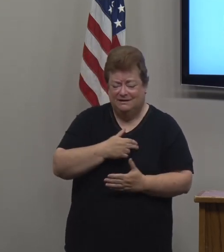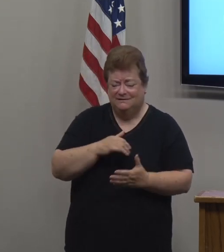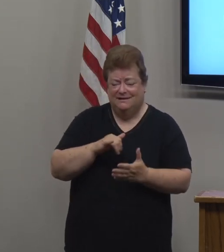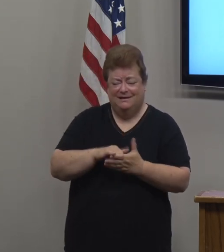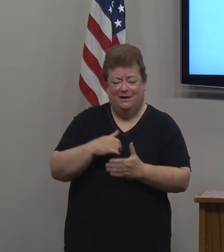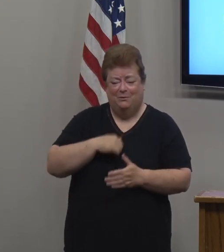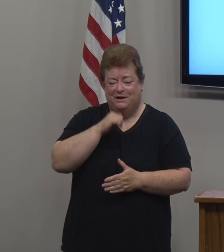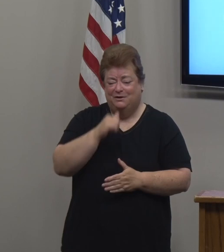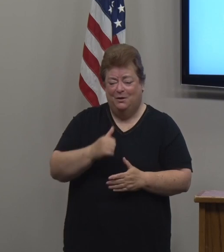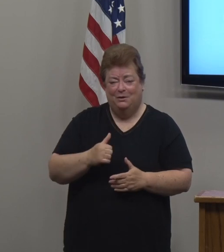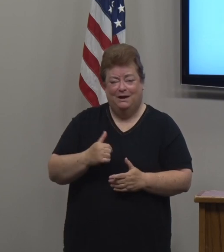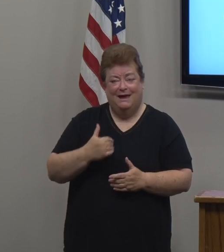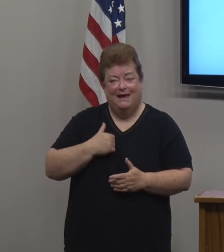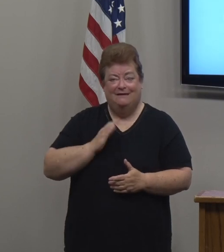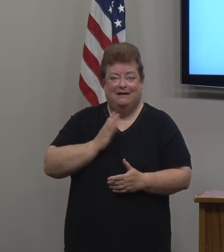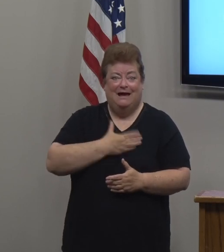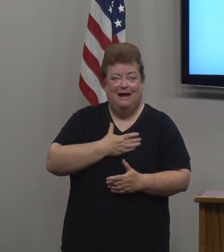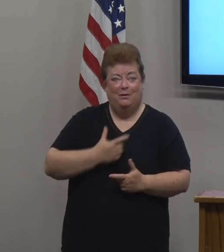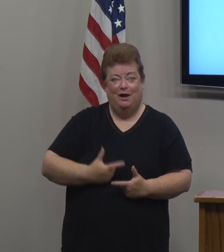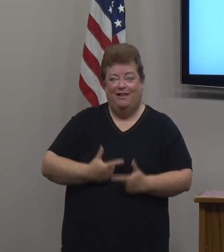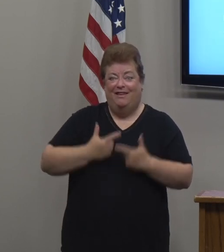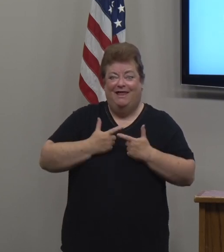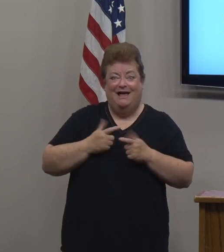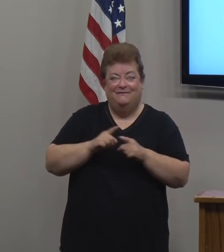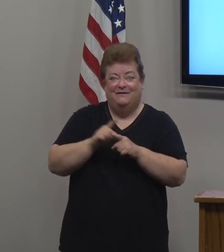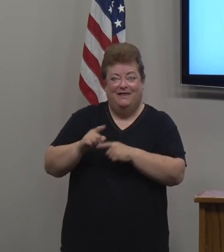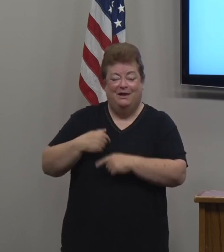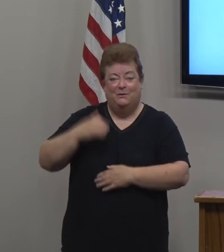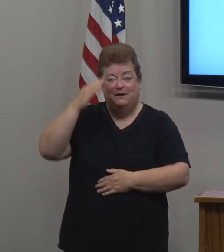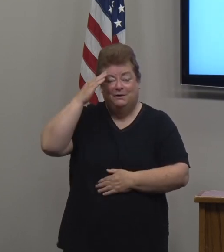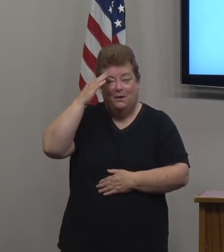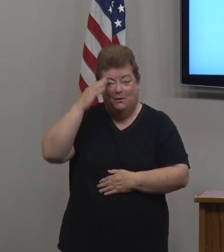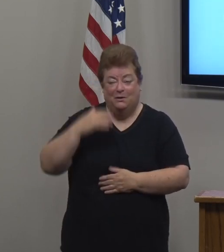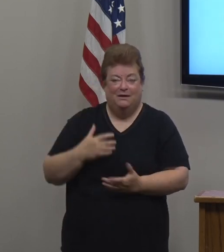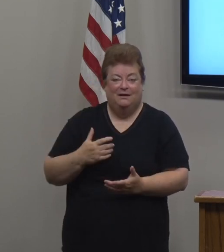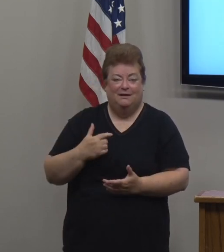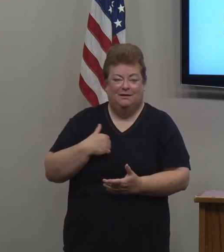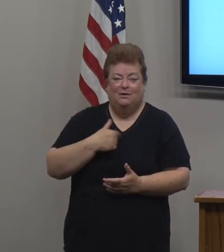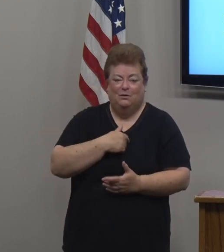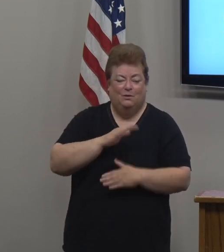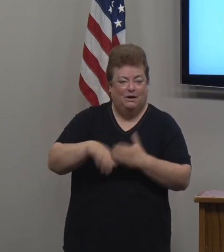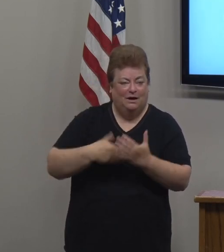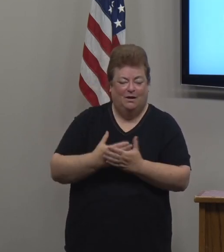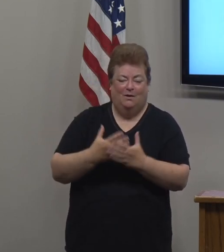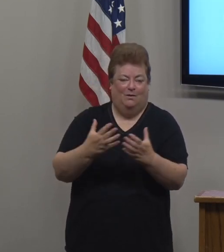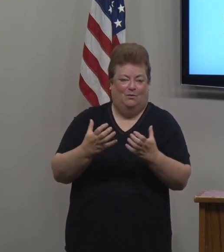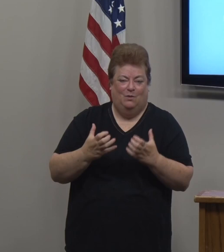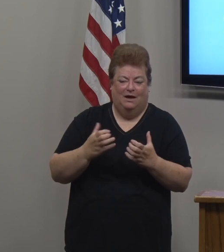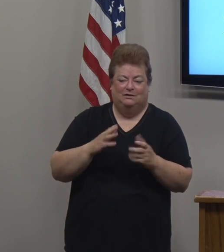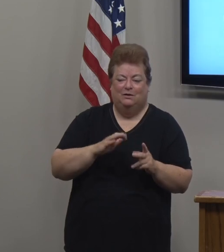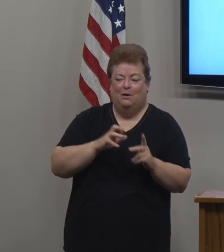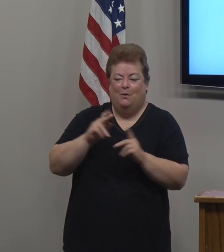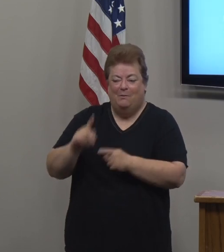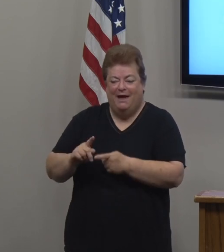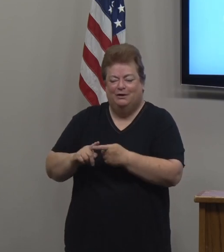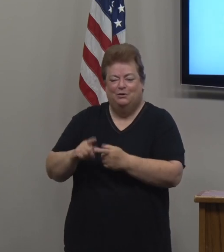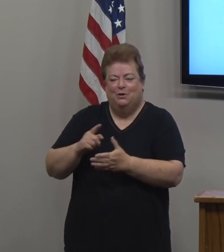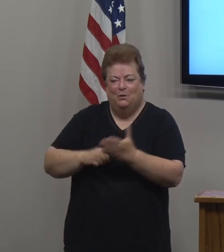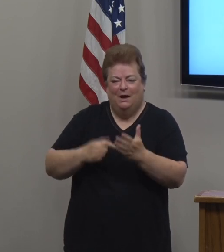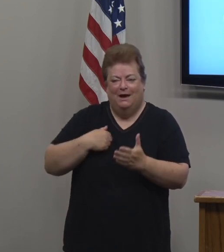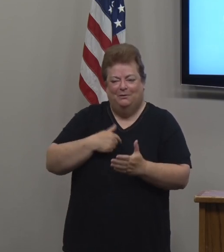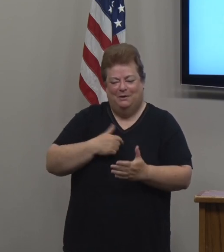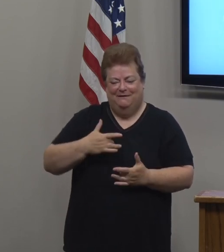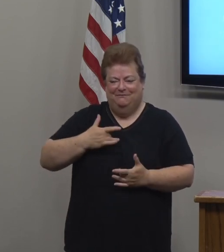we knew it in every aspect? Of course, we all want to return to what was familiar before